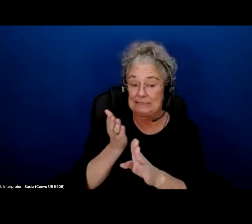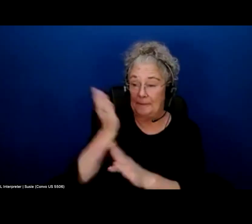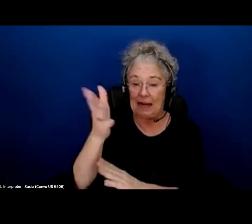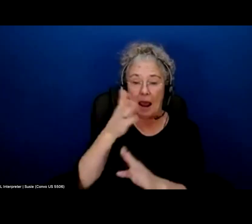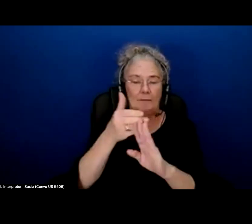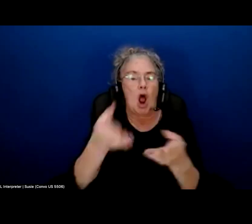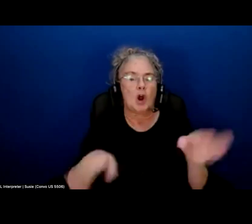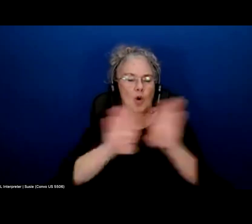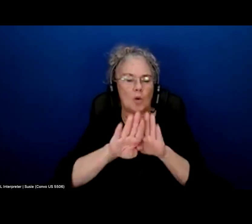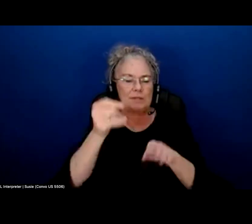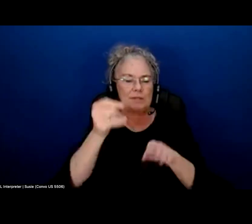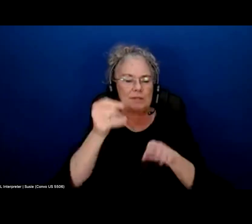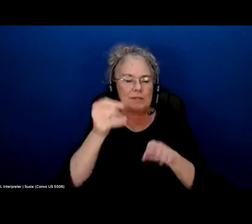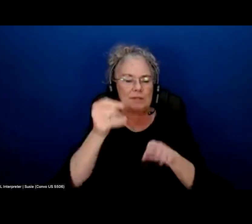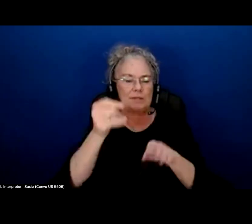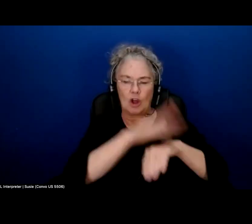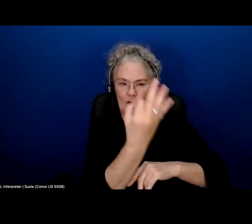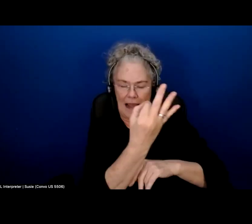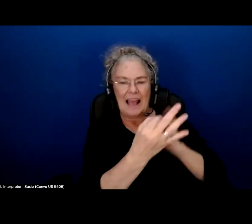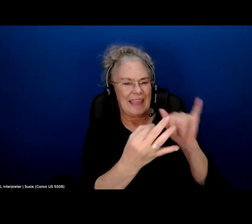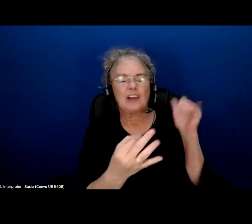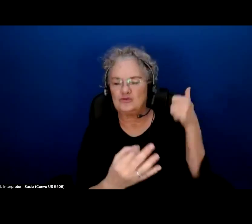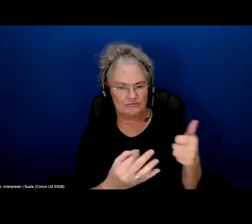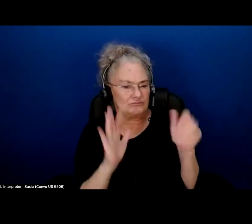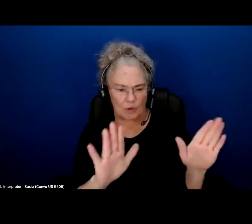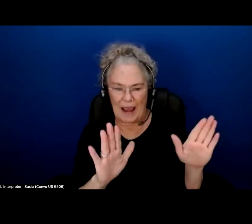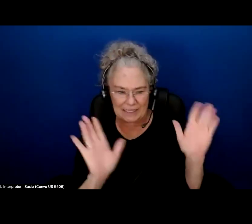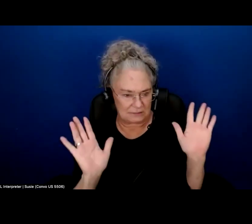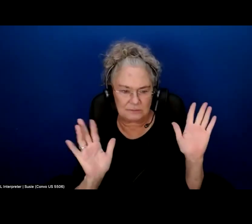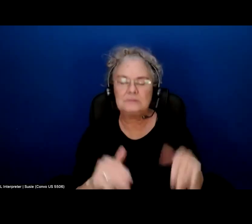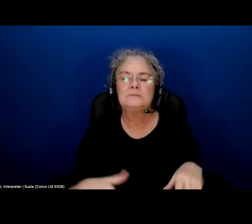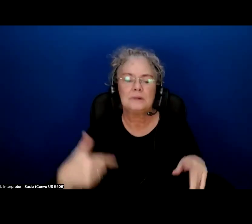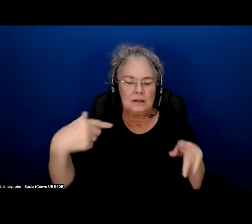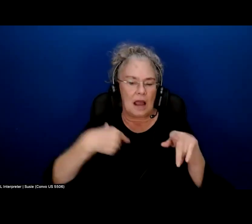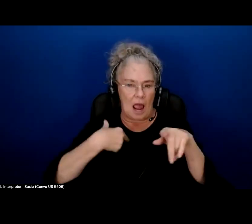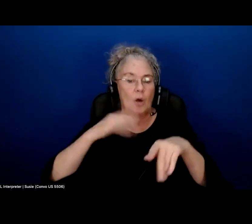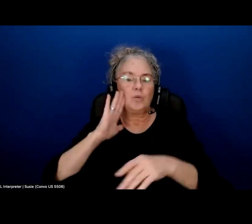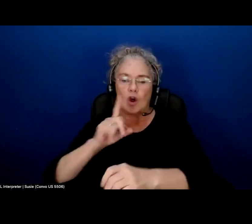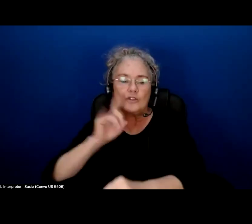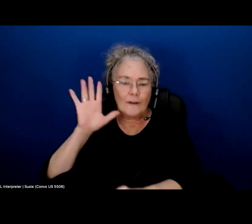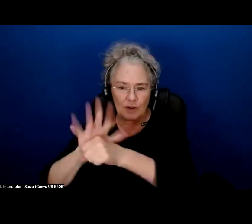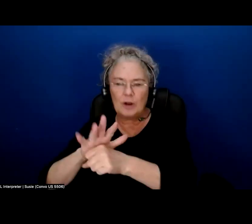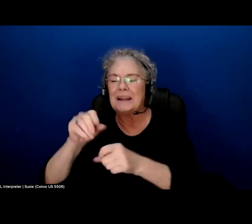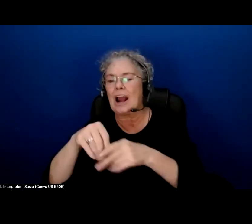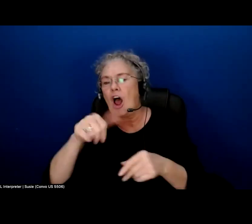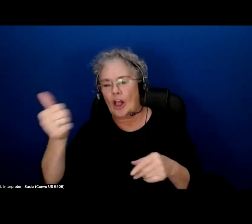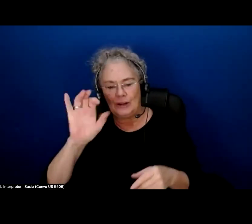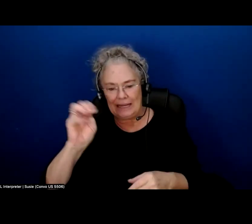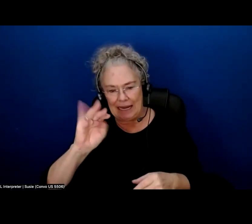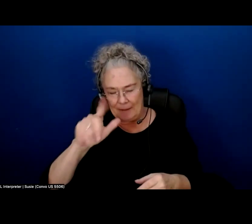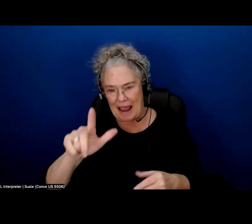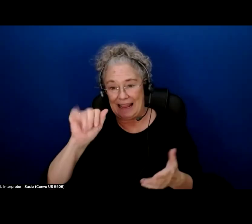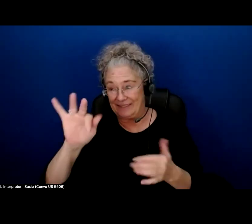close of business that Friday, I think that would be great. I will confirm in another email if